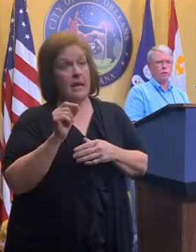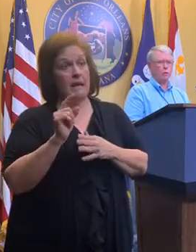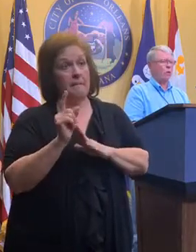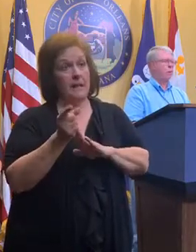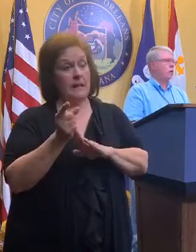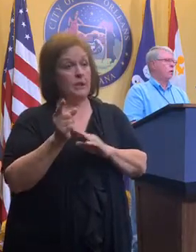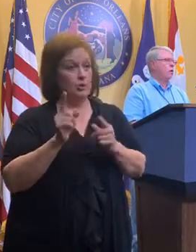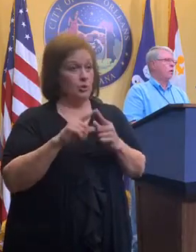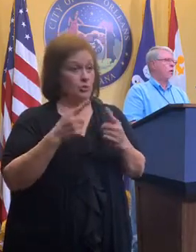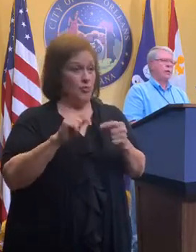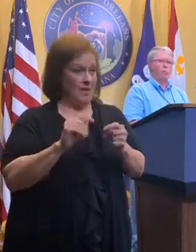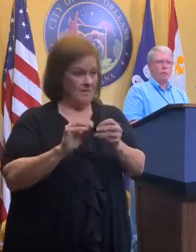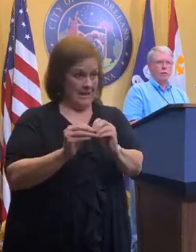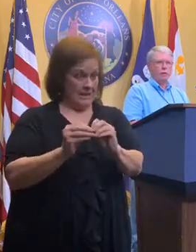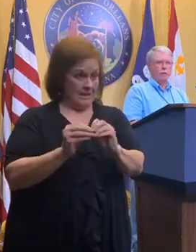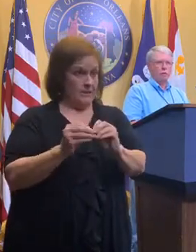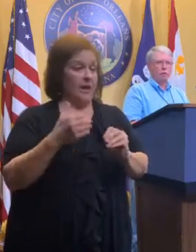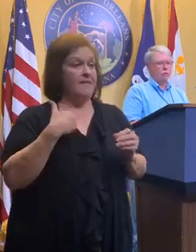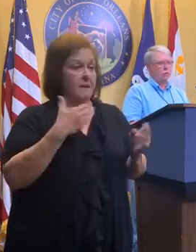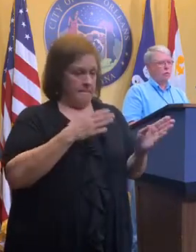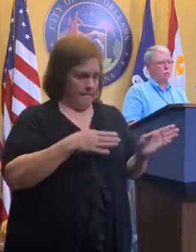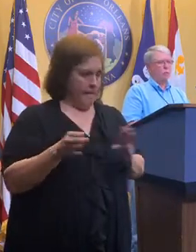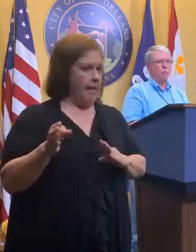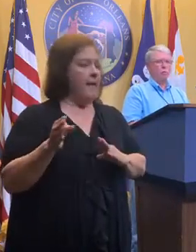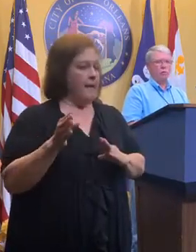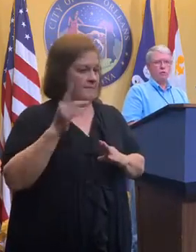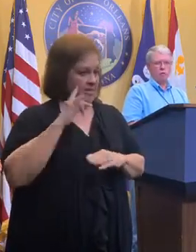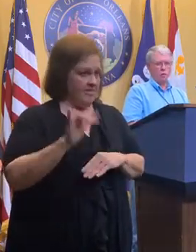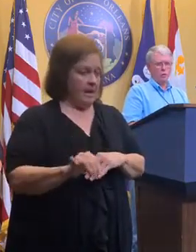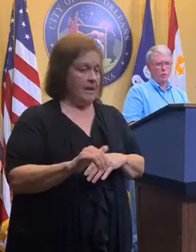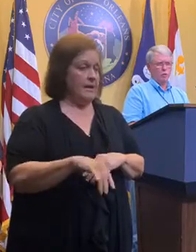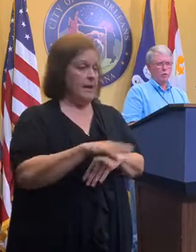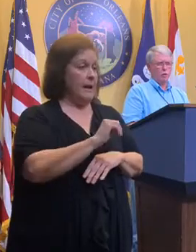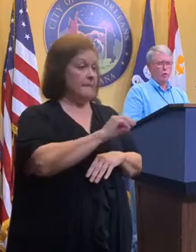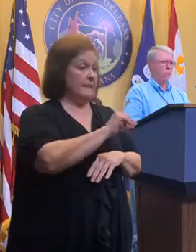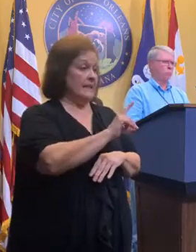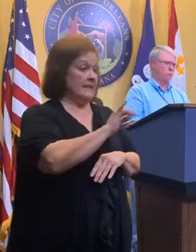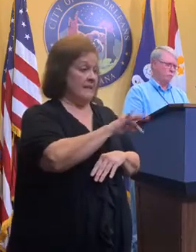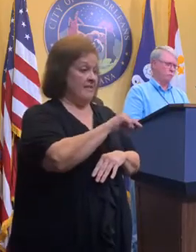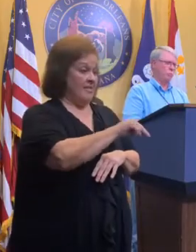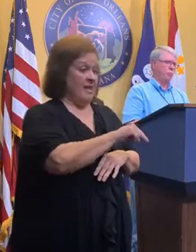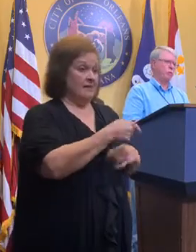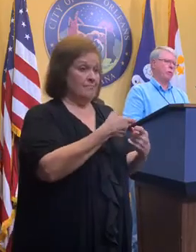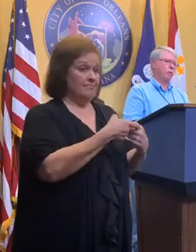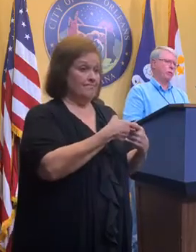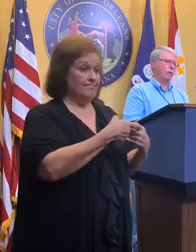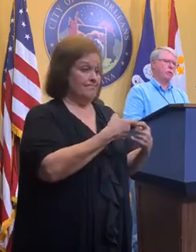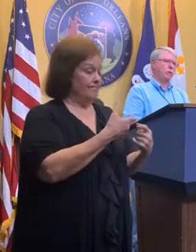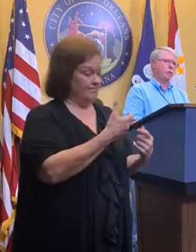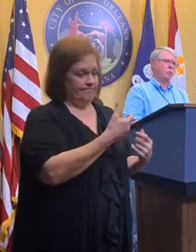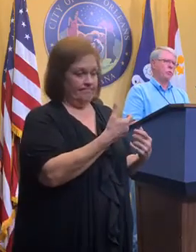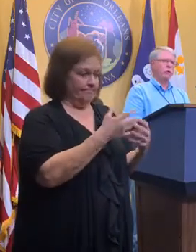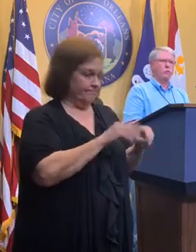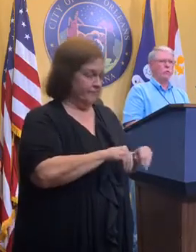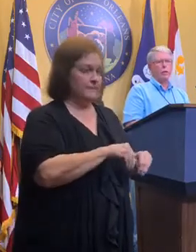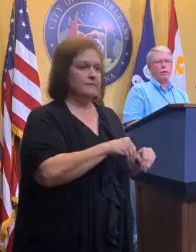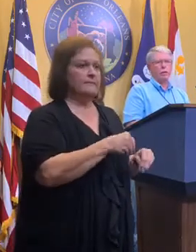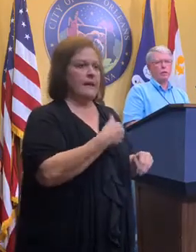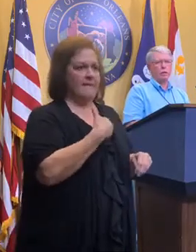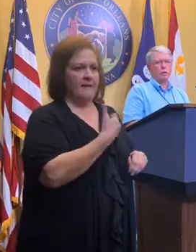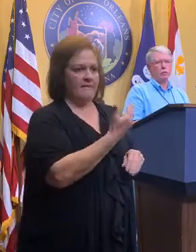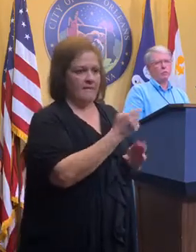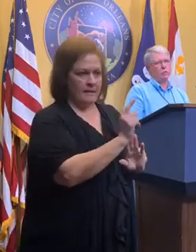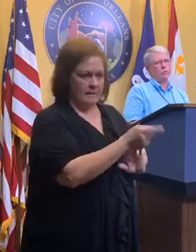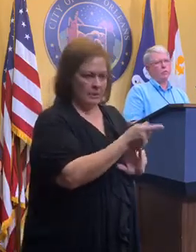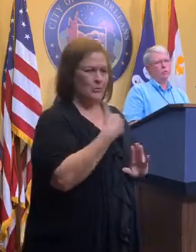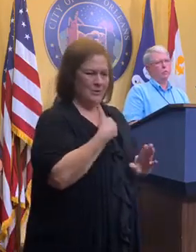reestablish one. We have a plan to do that. EMDs, if the EMDs trip off, about 15 minutes. And we went through the plan